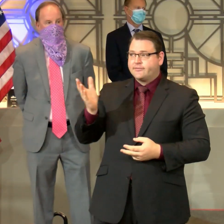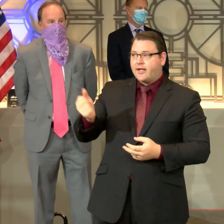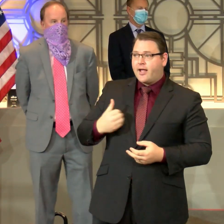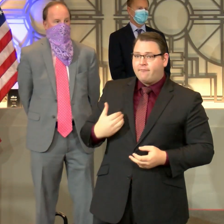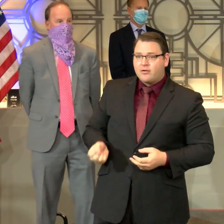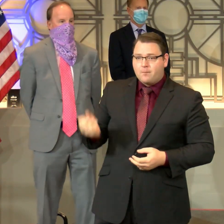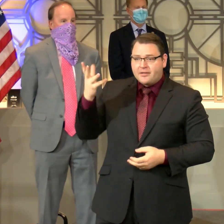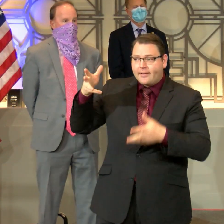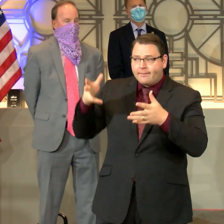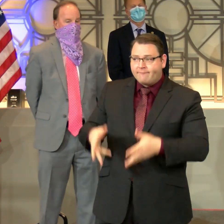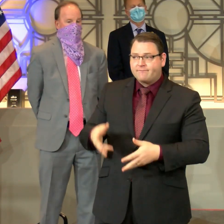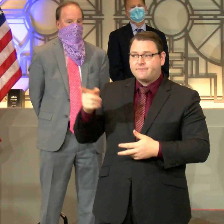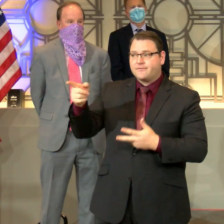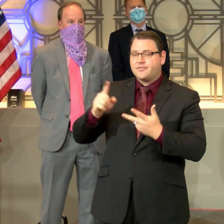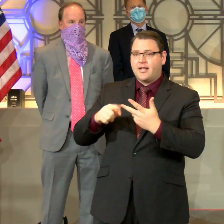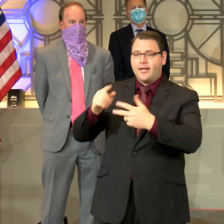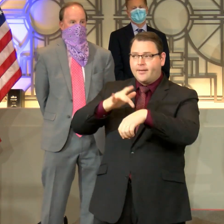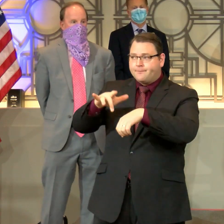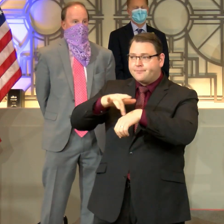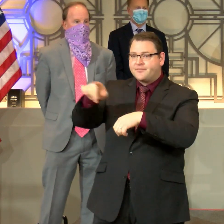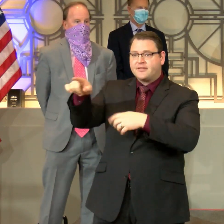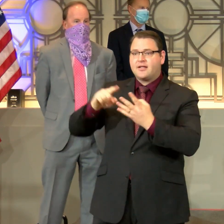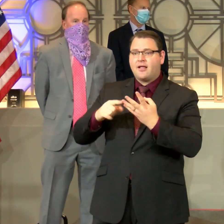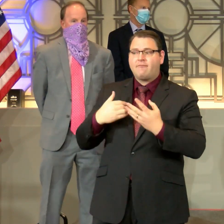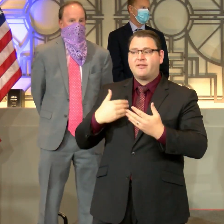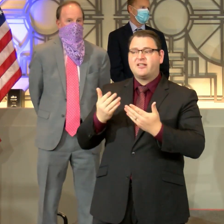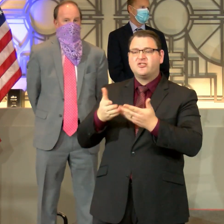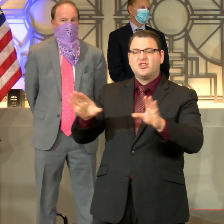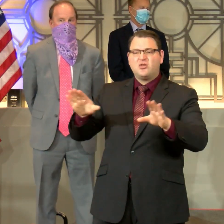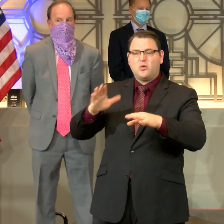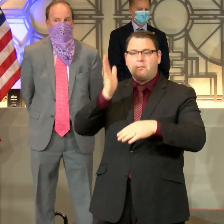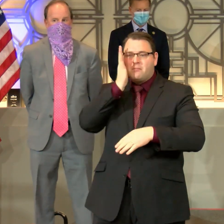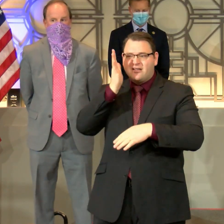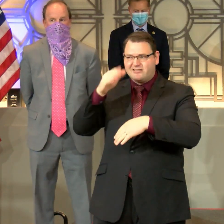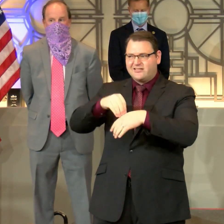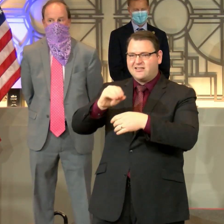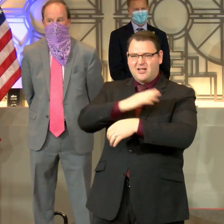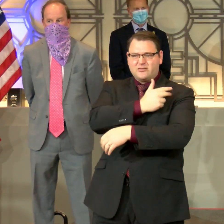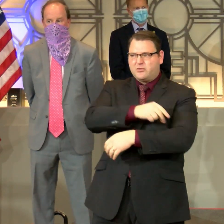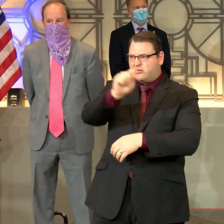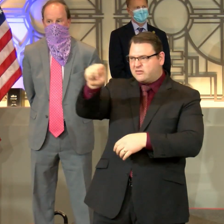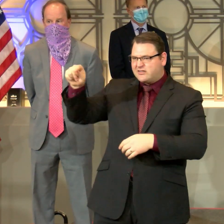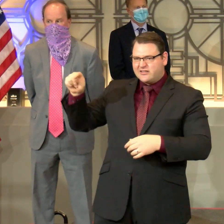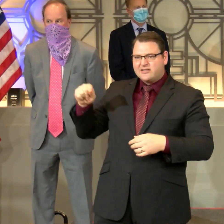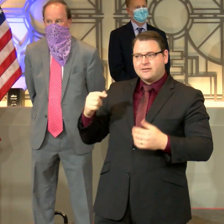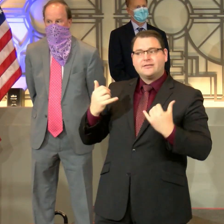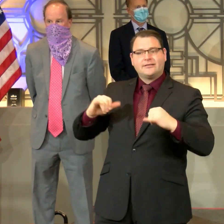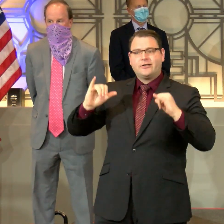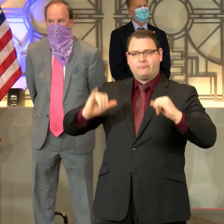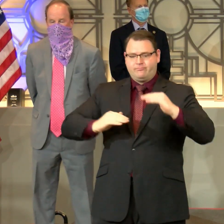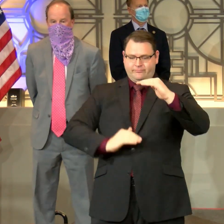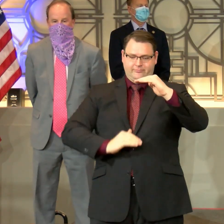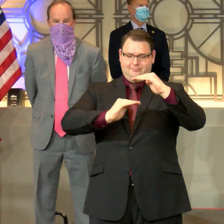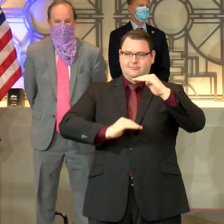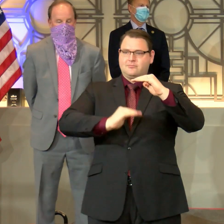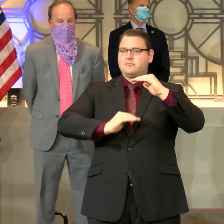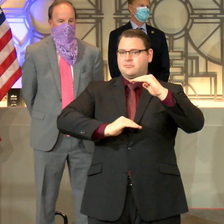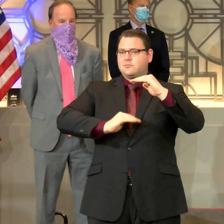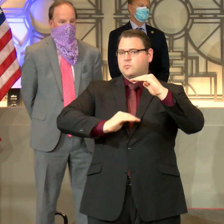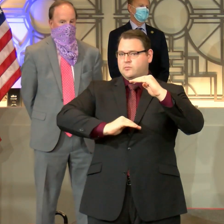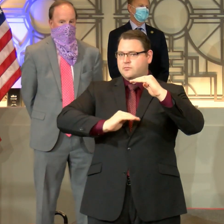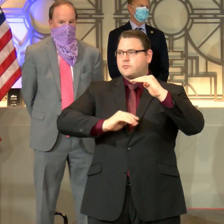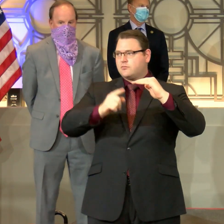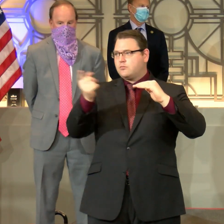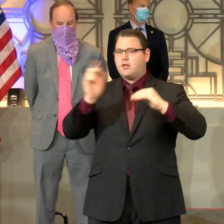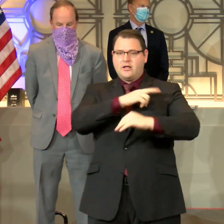the general admission beds in our hospitals, we are still within our hospital, the healthcare delivery system